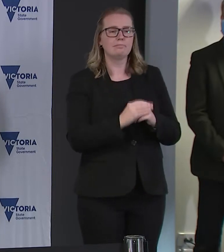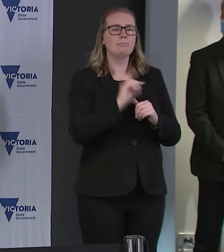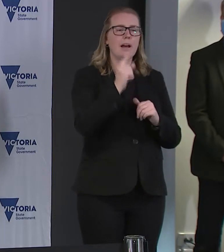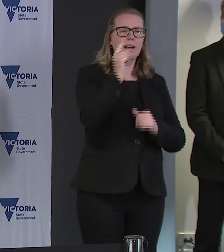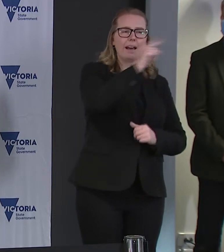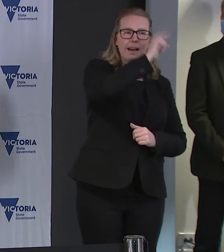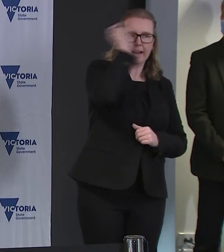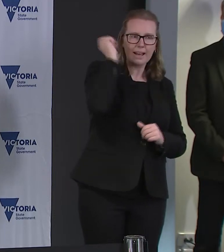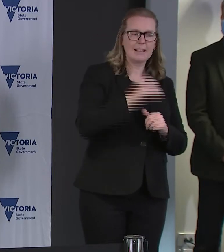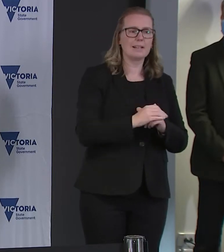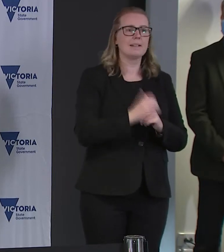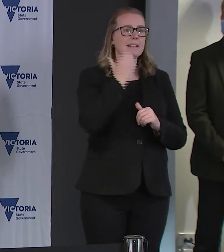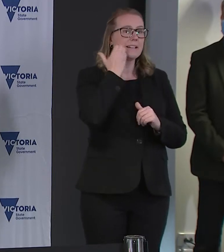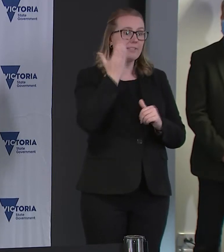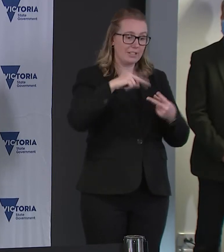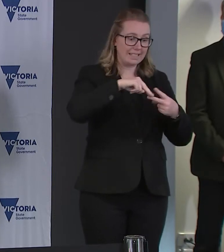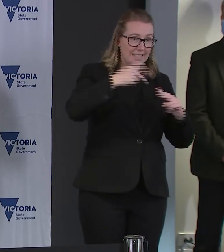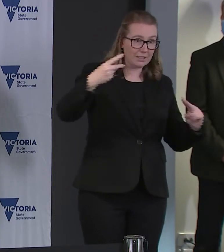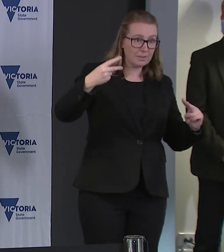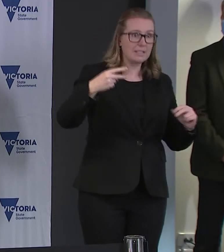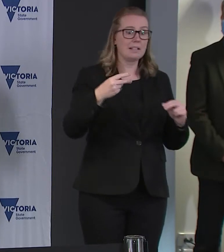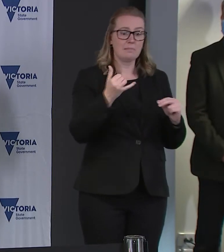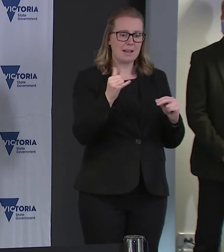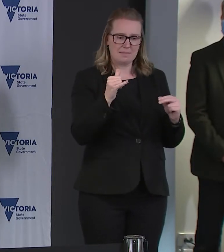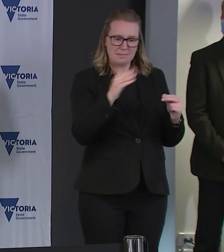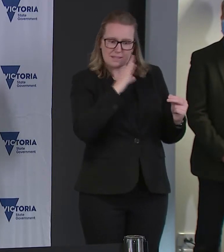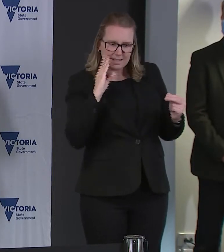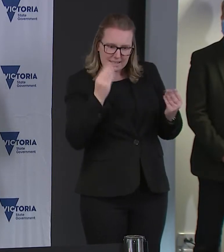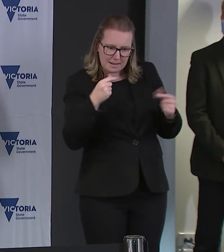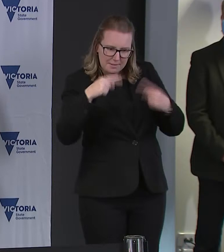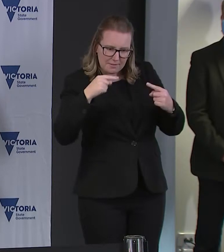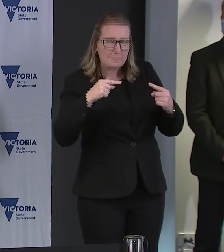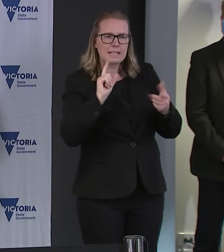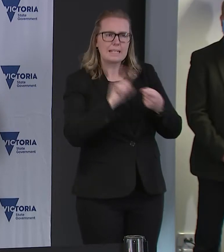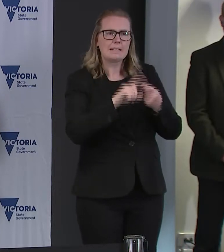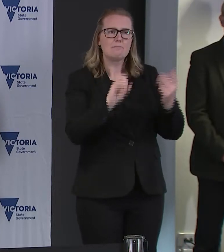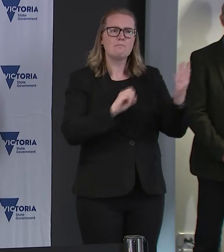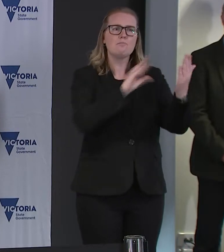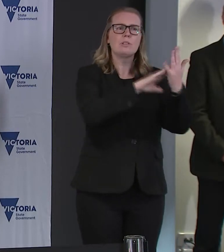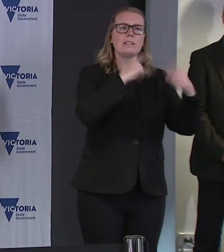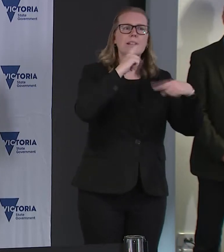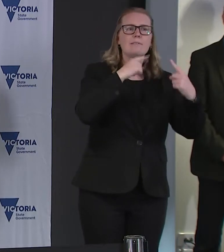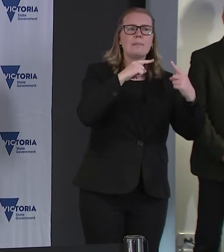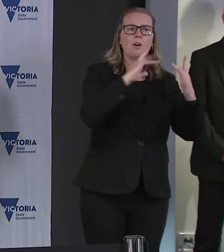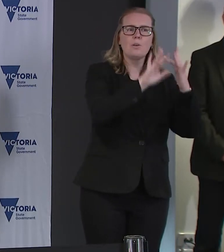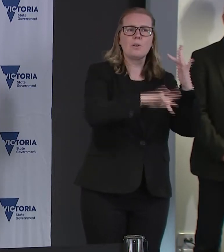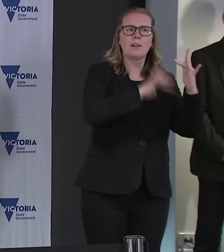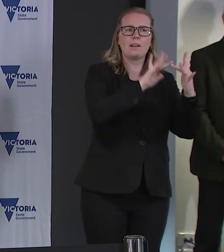to get every sequence, even if not complete. So there's a big effort around the country now to